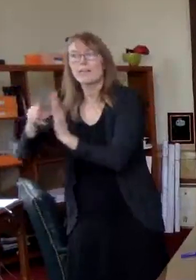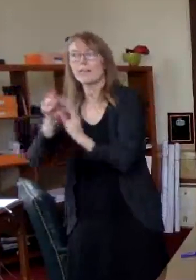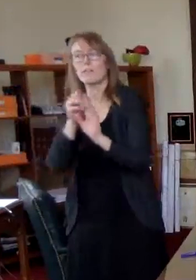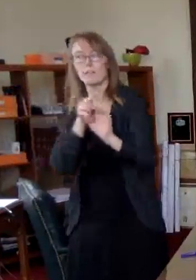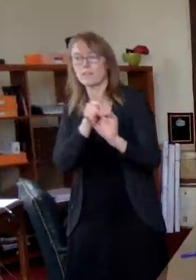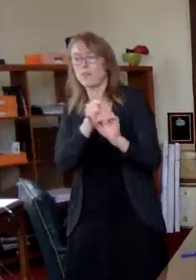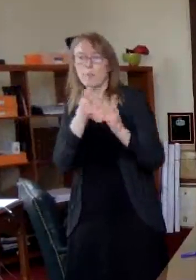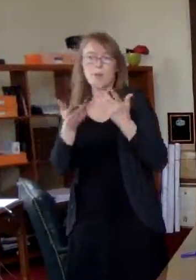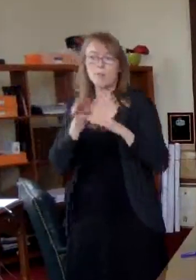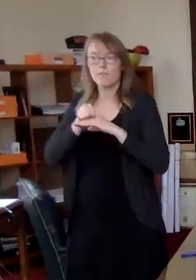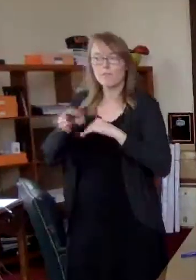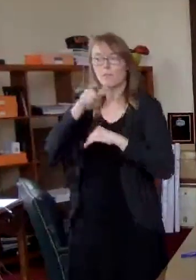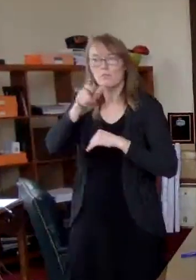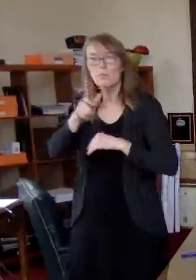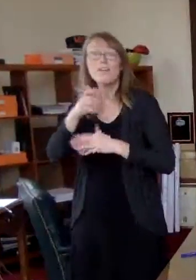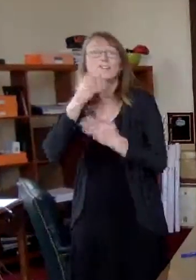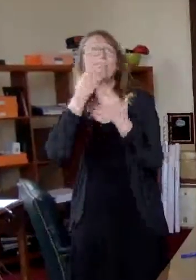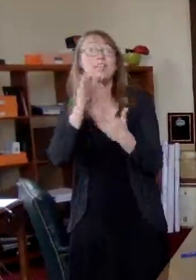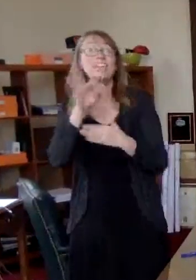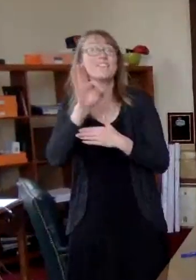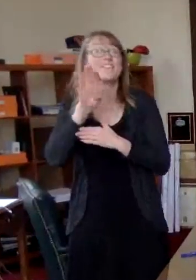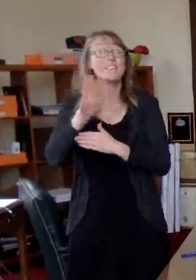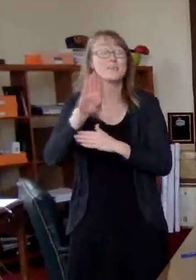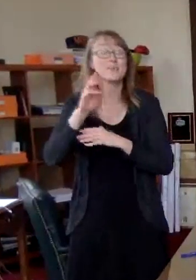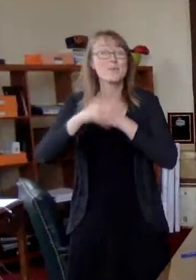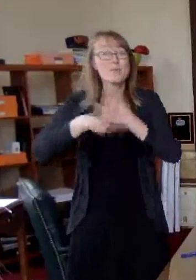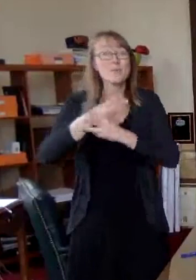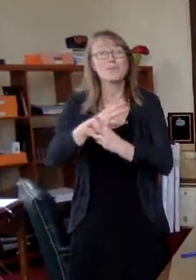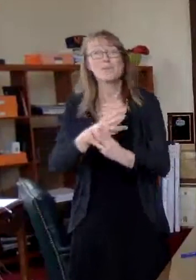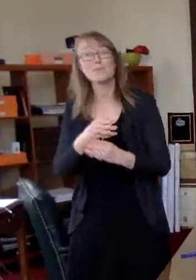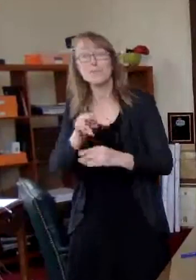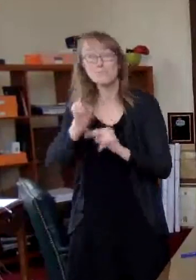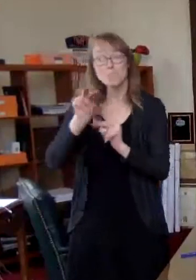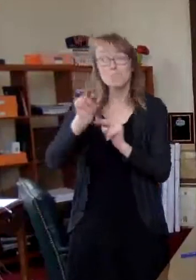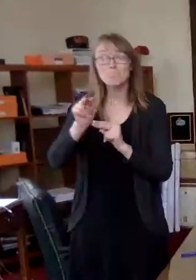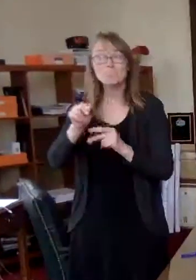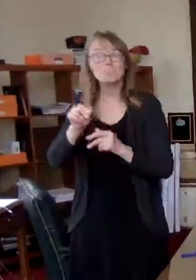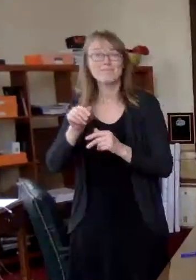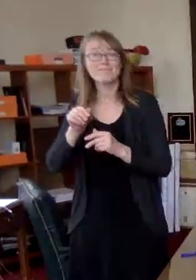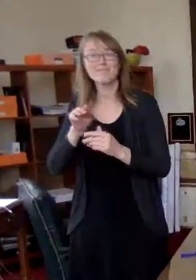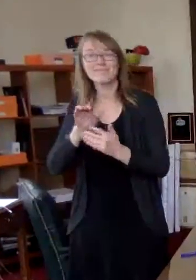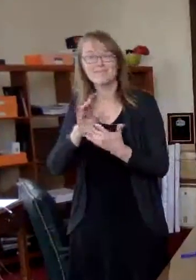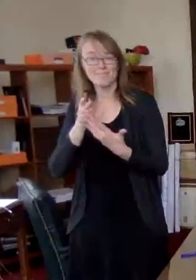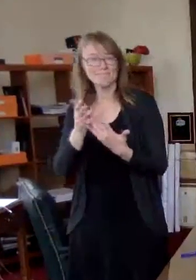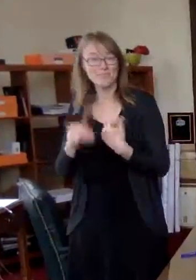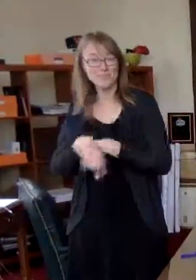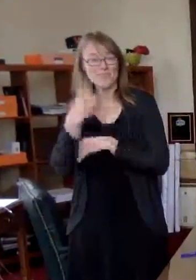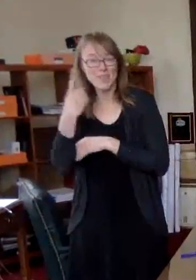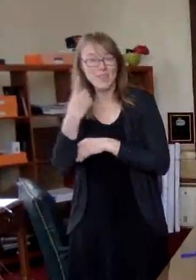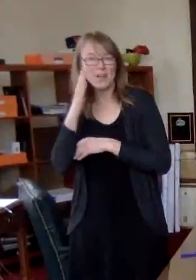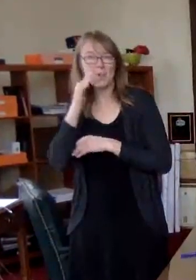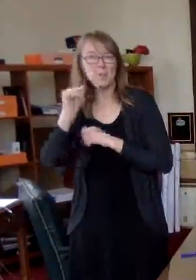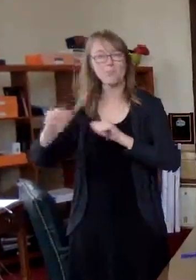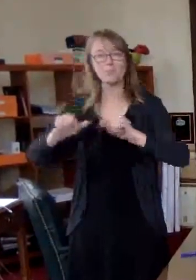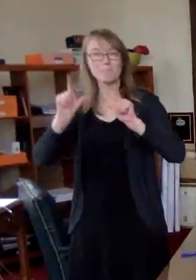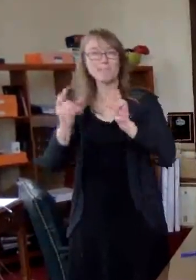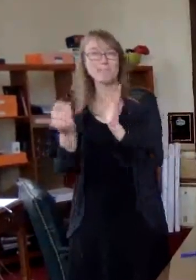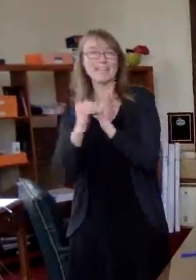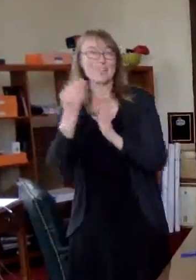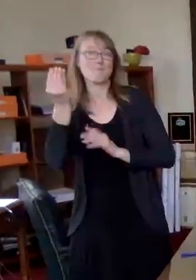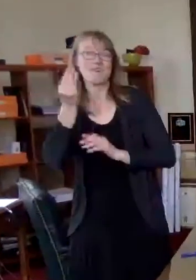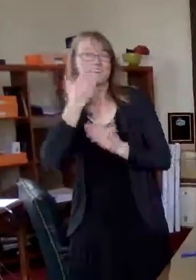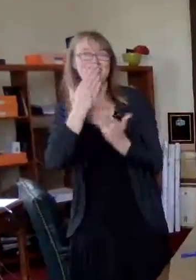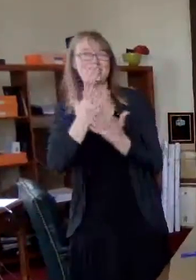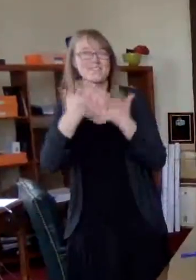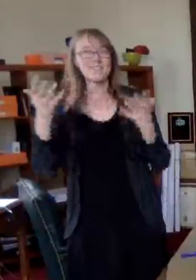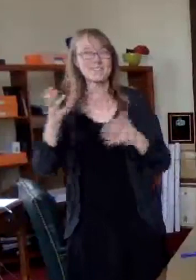there for tuning in today. Appreciate you, and we'll be back to you Monday. Thank you so much.